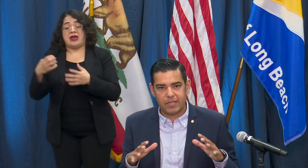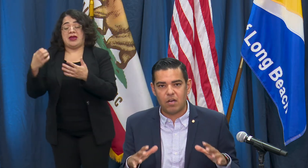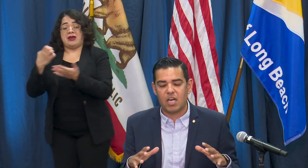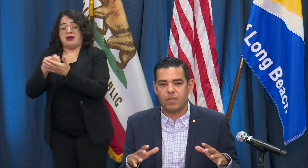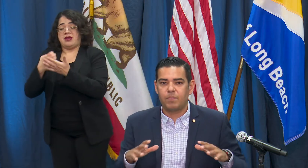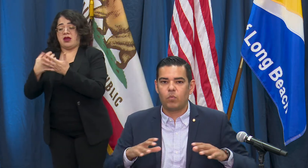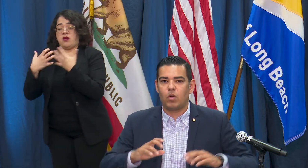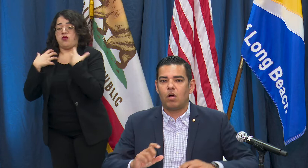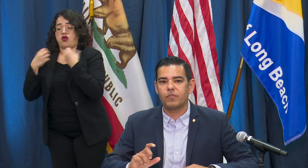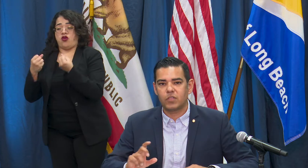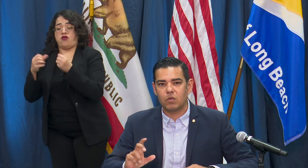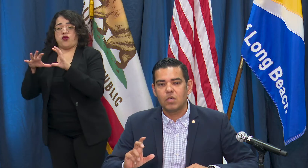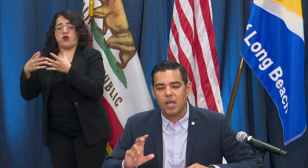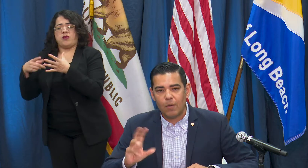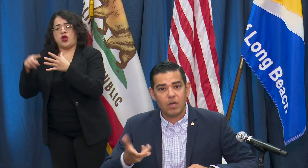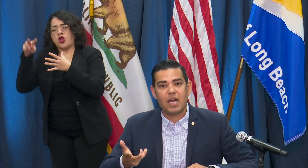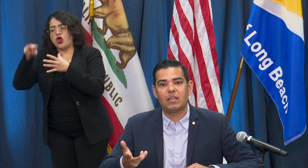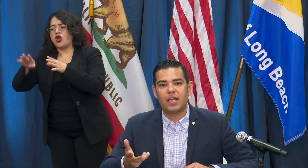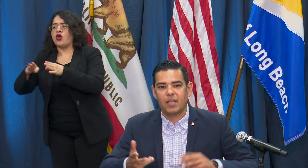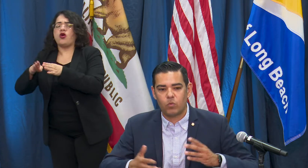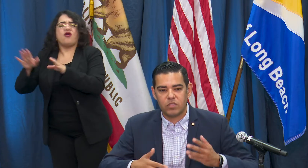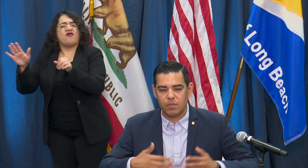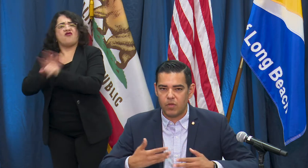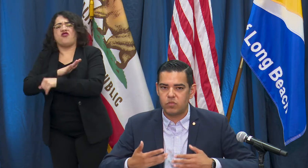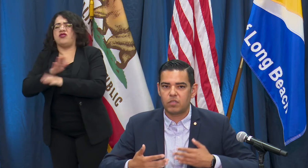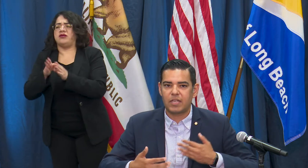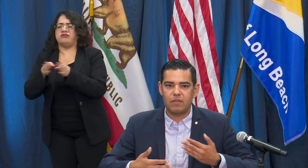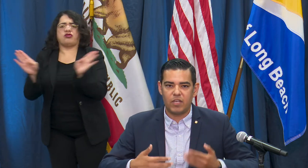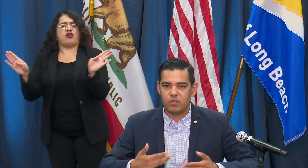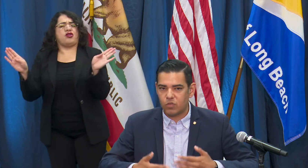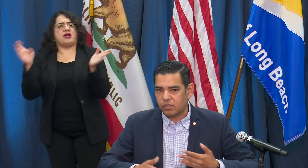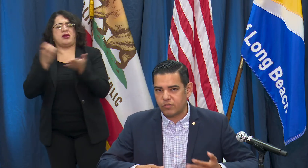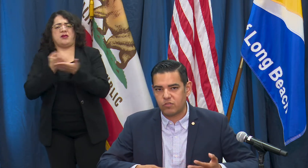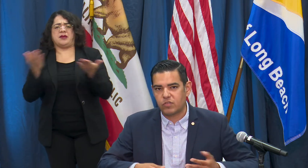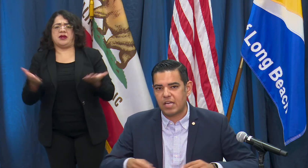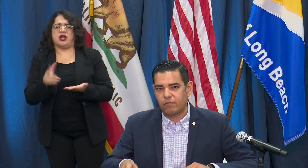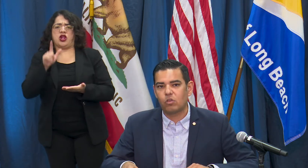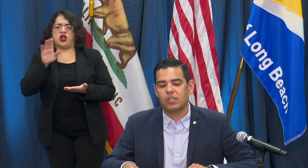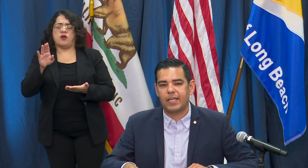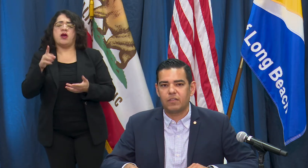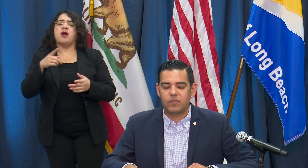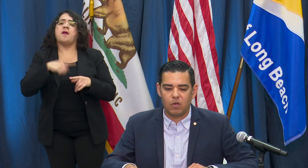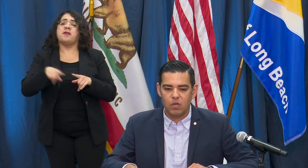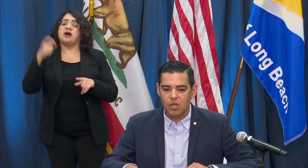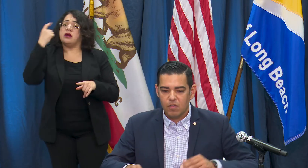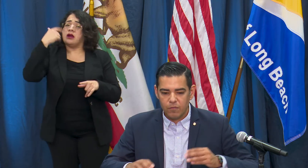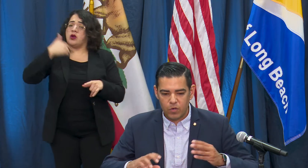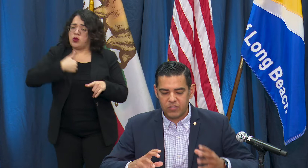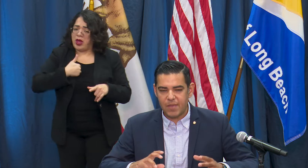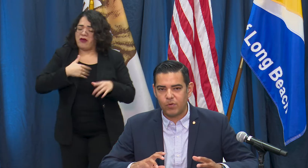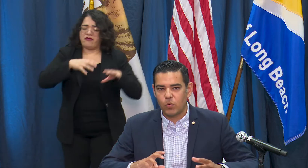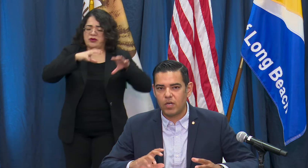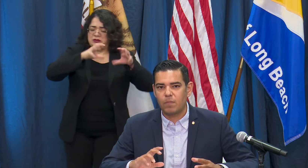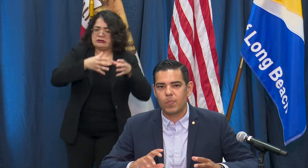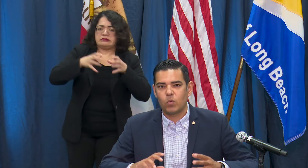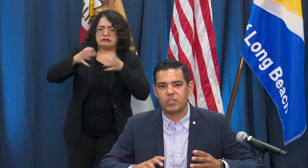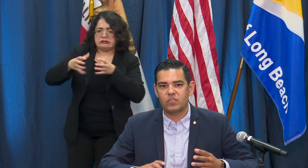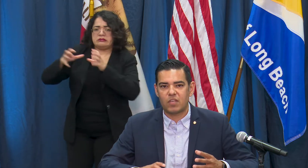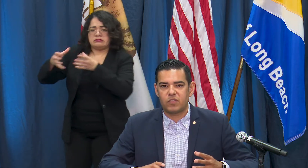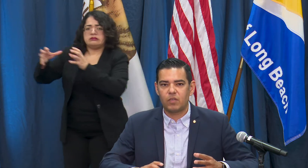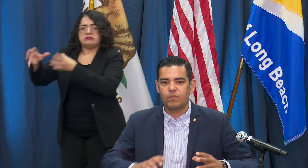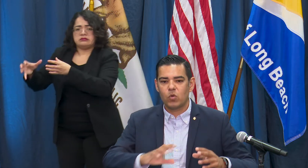entire economy, but we're also, I want to highlight like what some of those kind of industry clusters kind of look like. And so, for example,